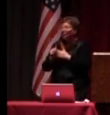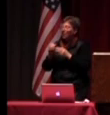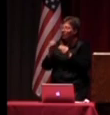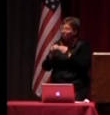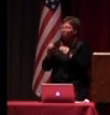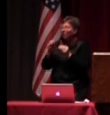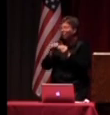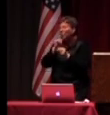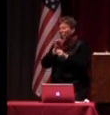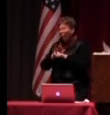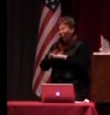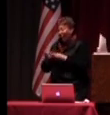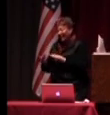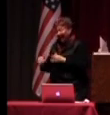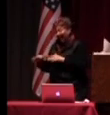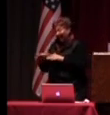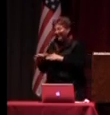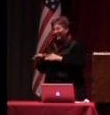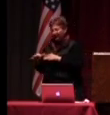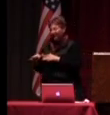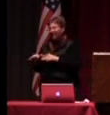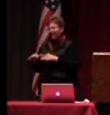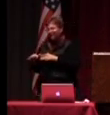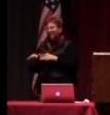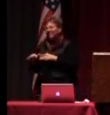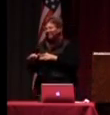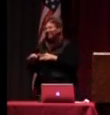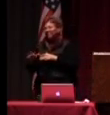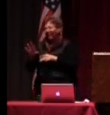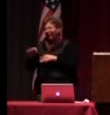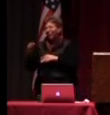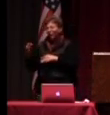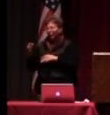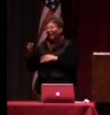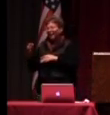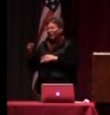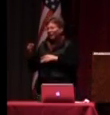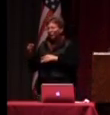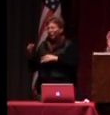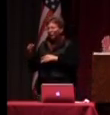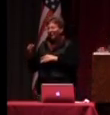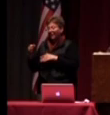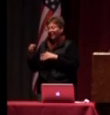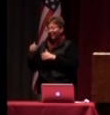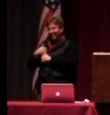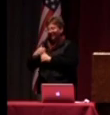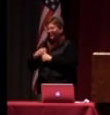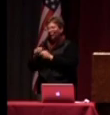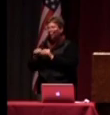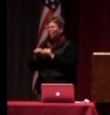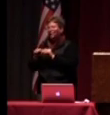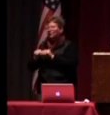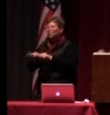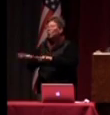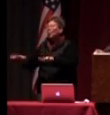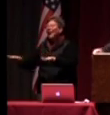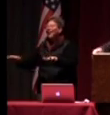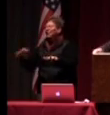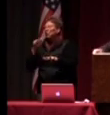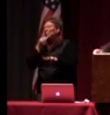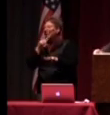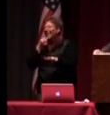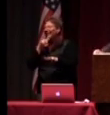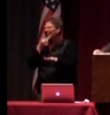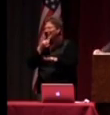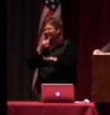land, and ultimately these commitments stretched French resources to the breaking point. Already in 1807, he found it